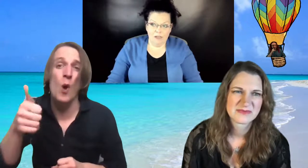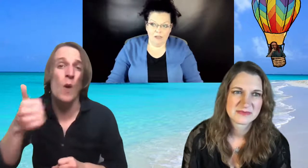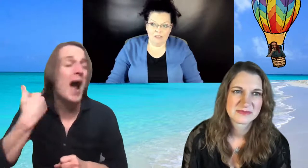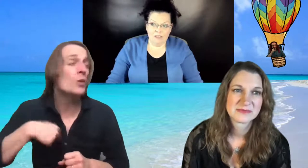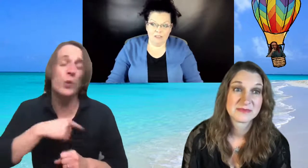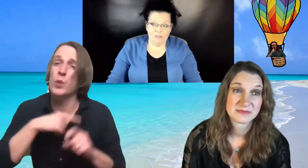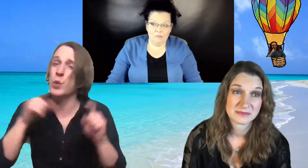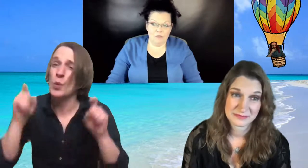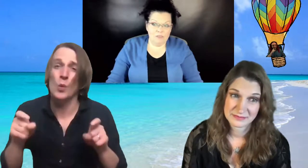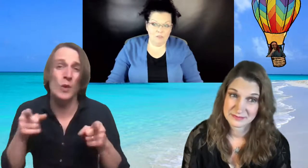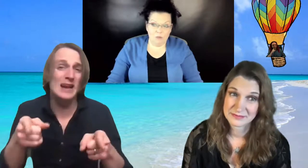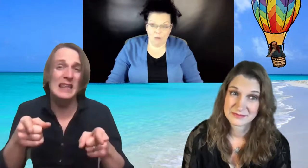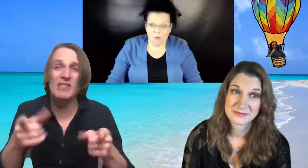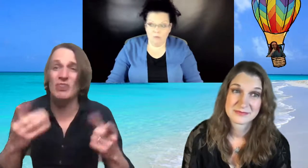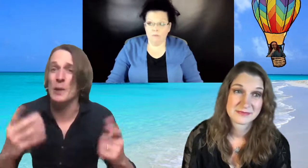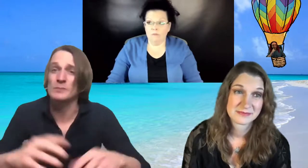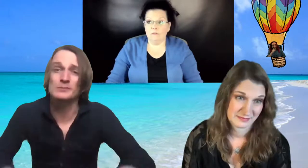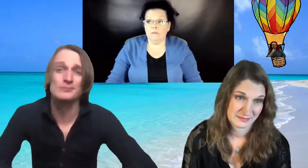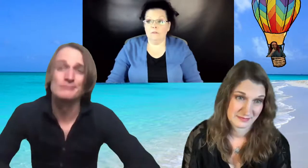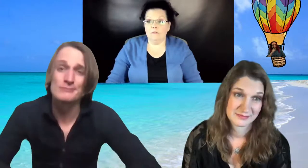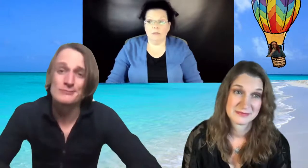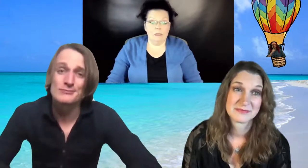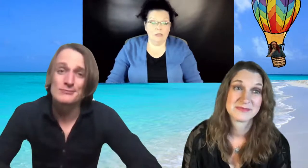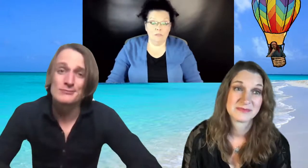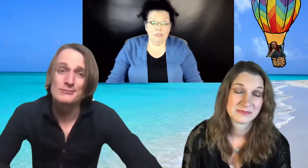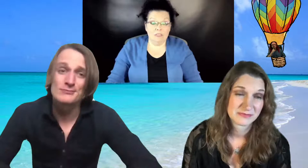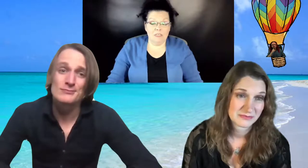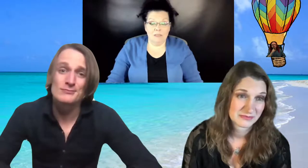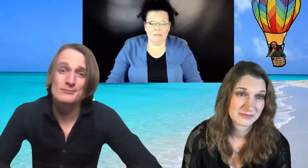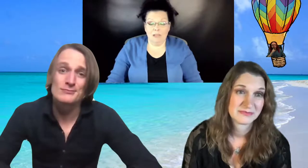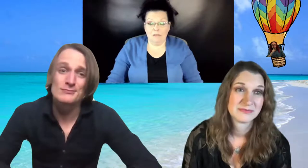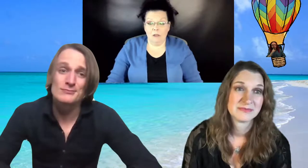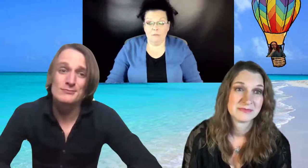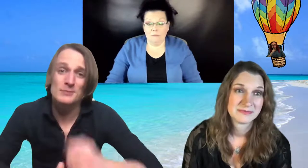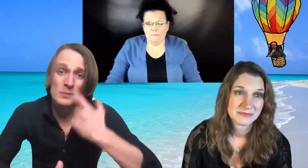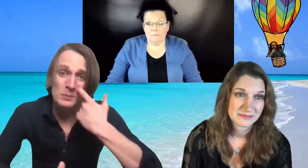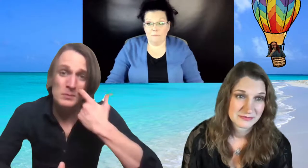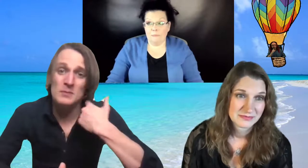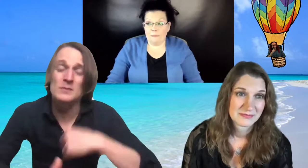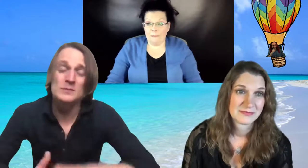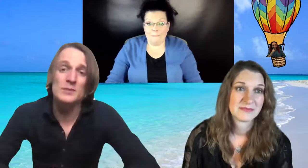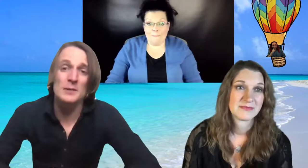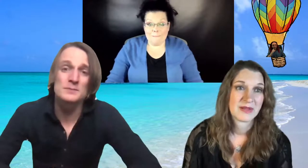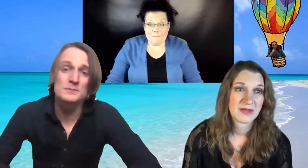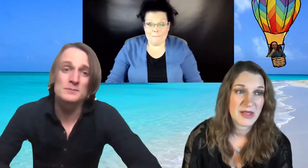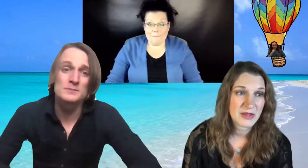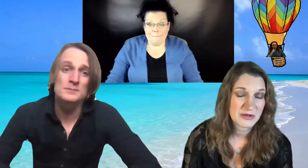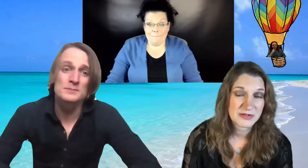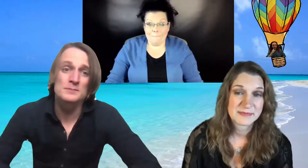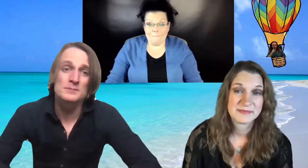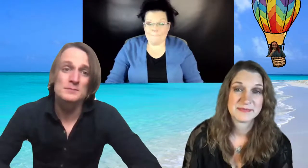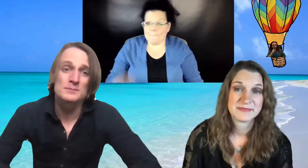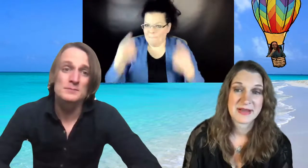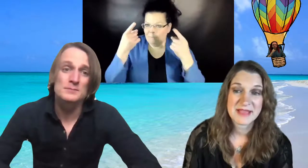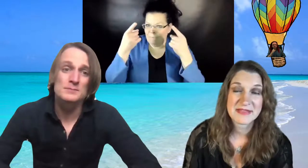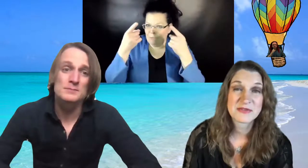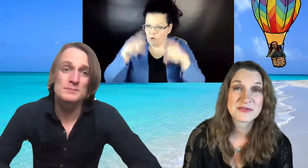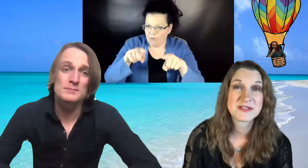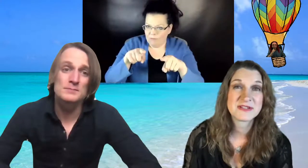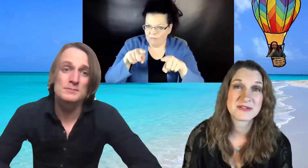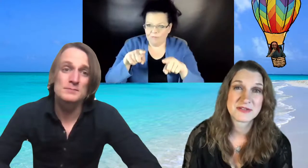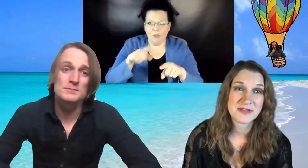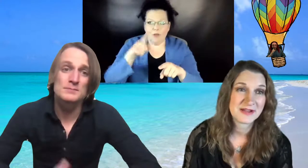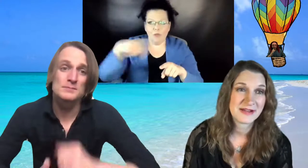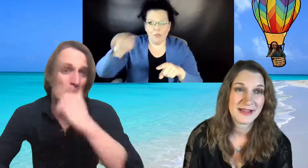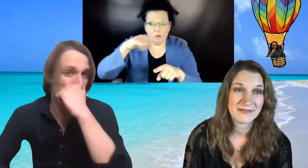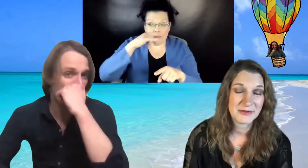And they're actually the voice of tomorrow. And I really see that coming. I agree. I think those